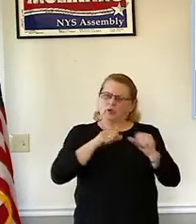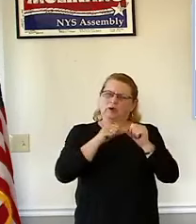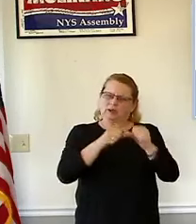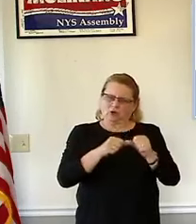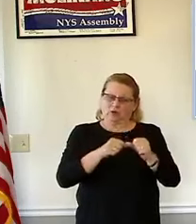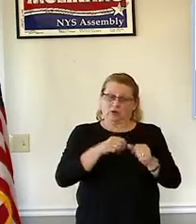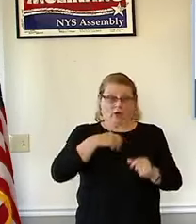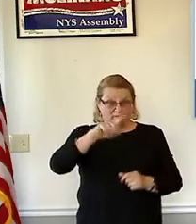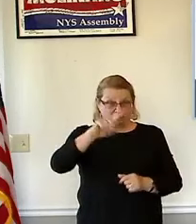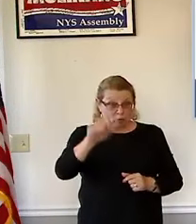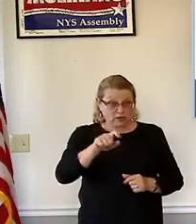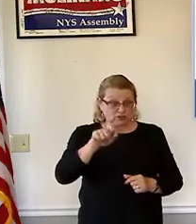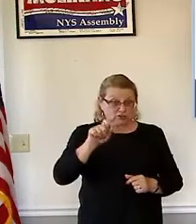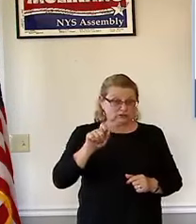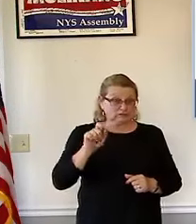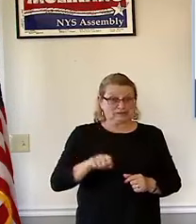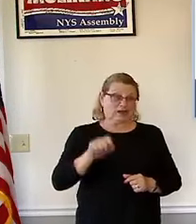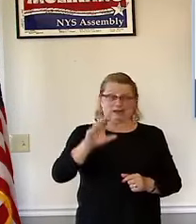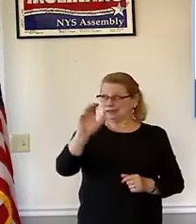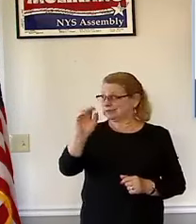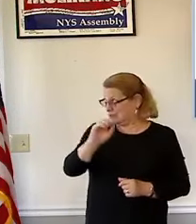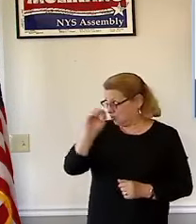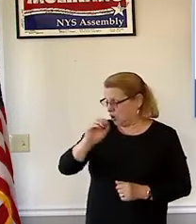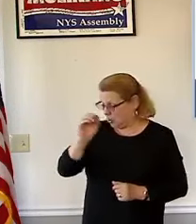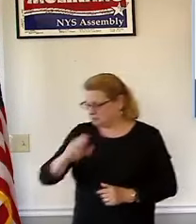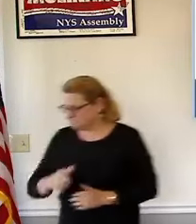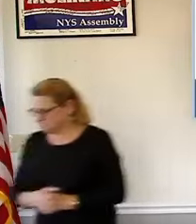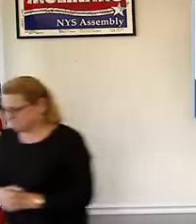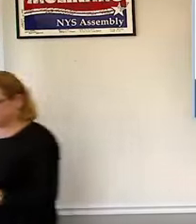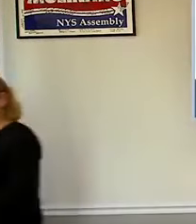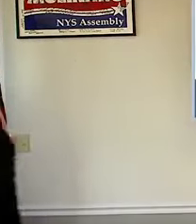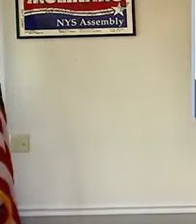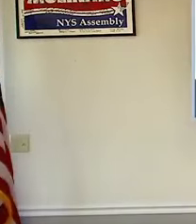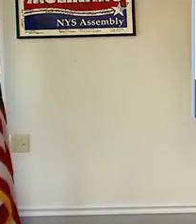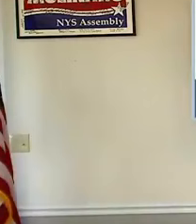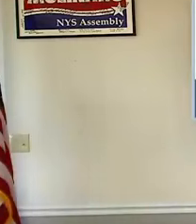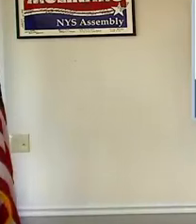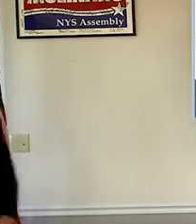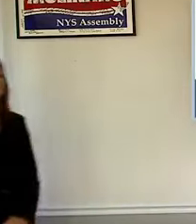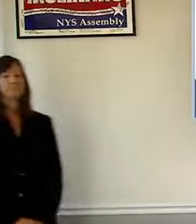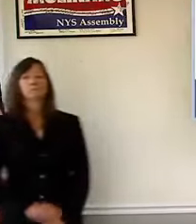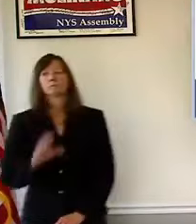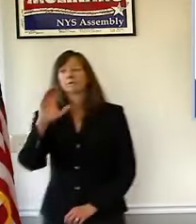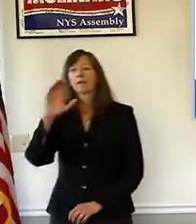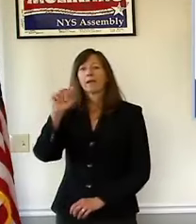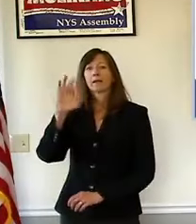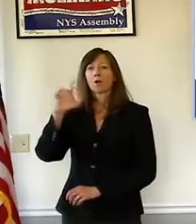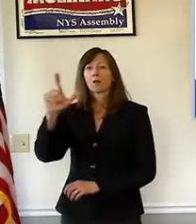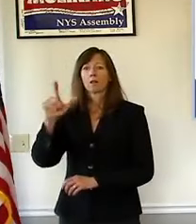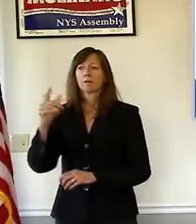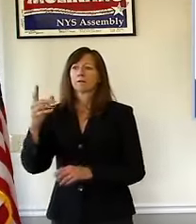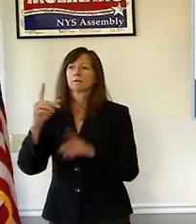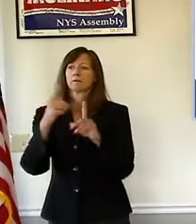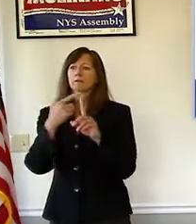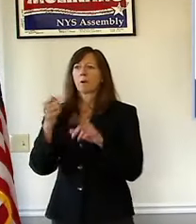dial zero. We're going to go to Carol. Carol had a question. Carol's from Statsburg. Carol, go right ahead.